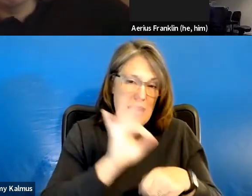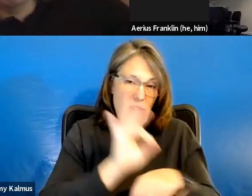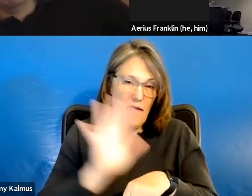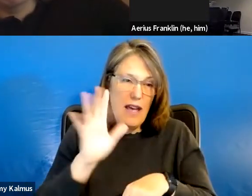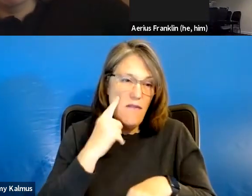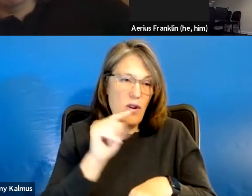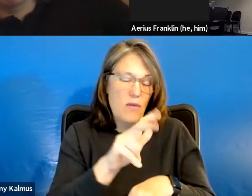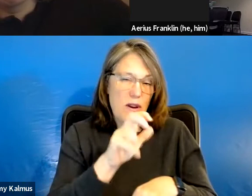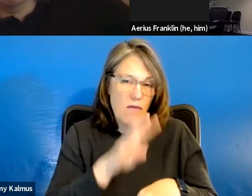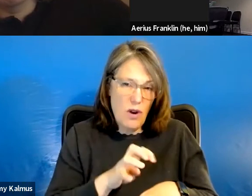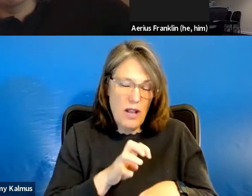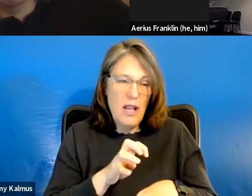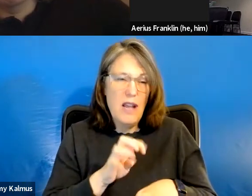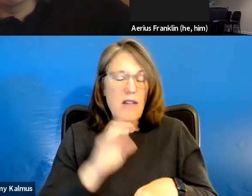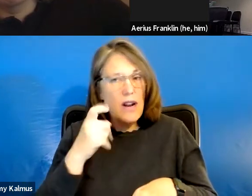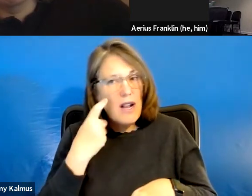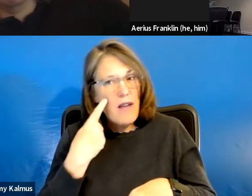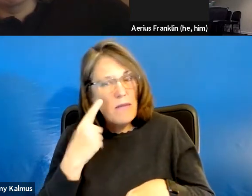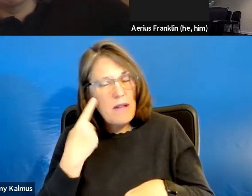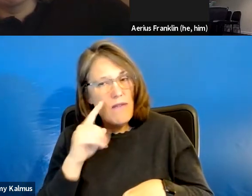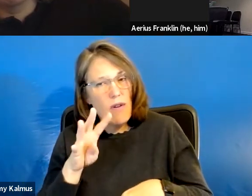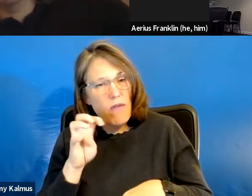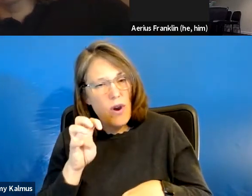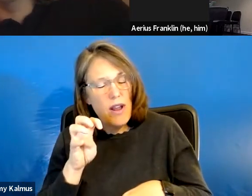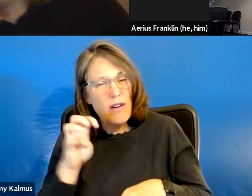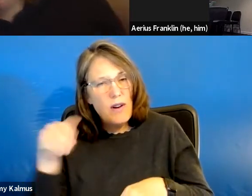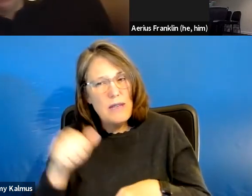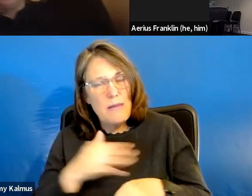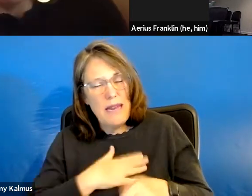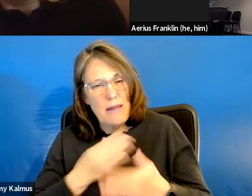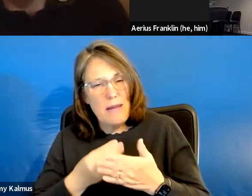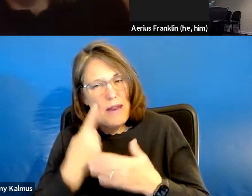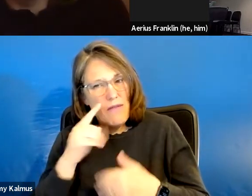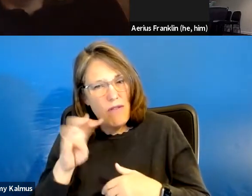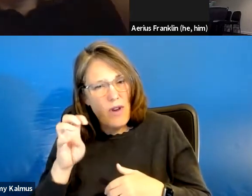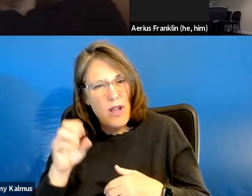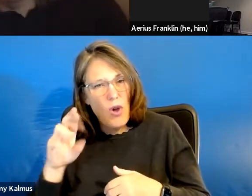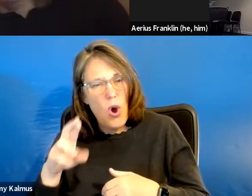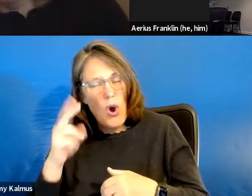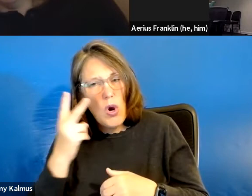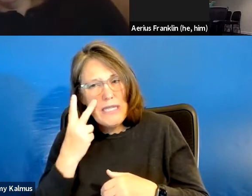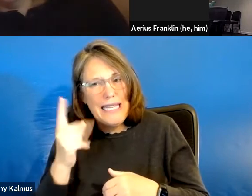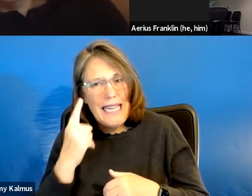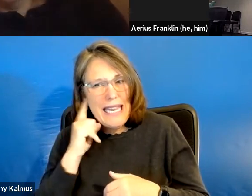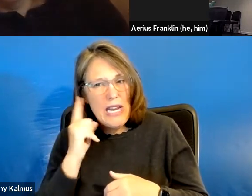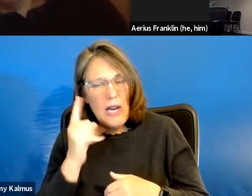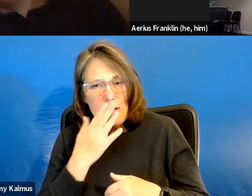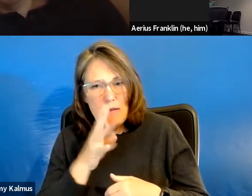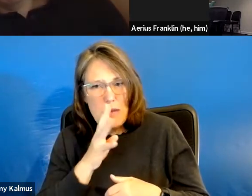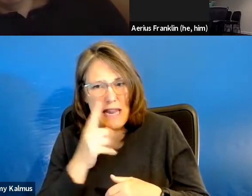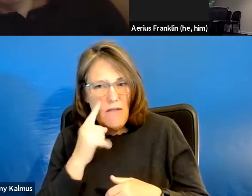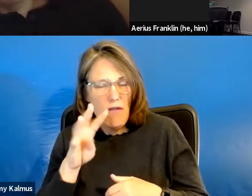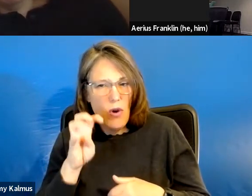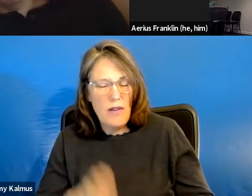400. Government for 400, spending my money for 400, or see here, speak for 400.